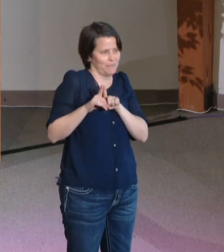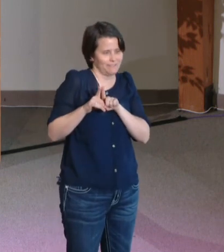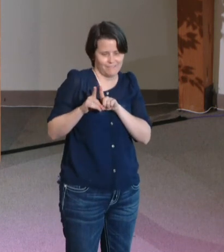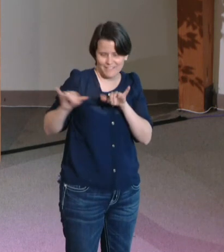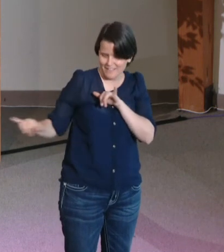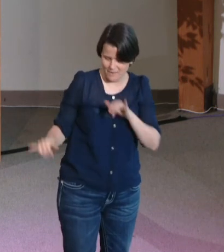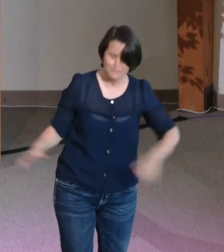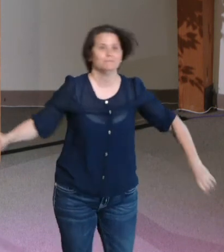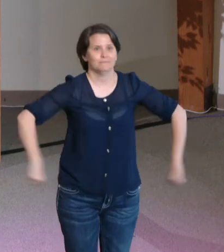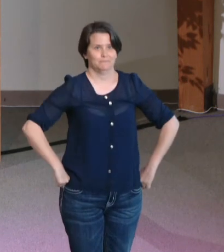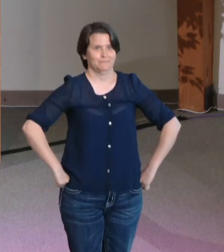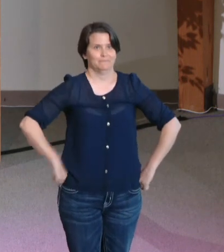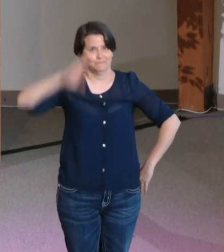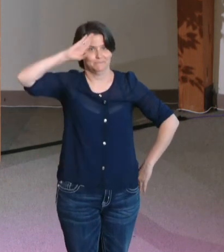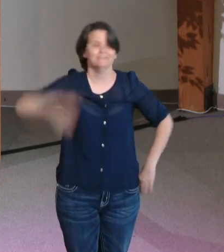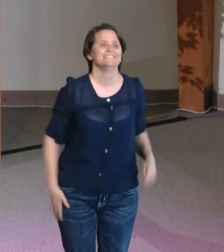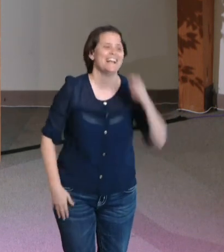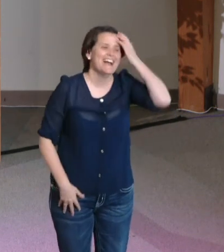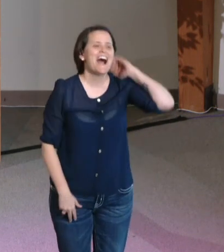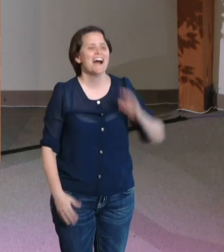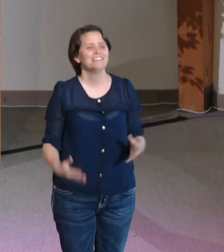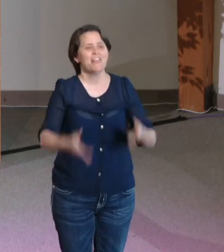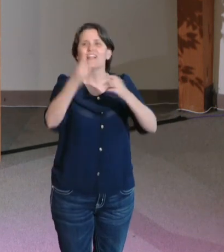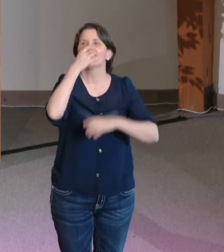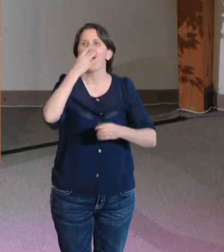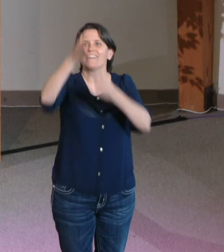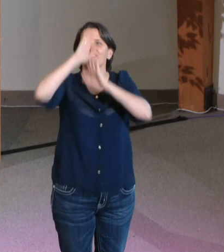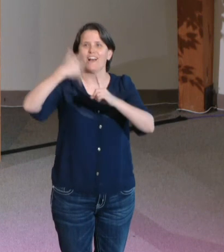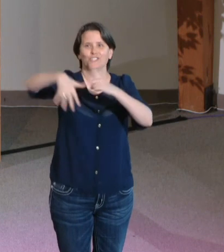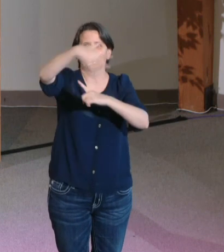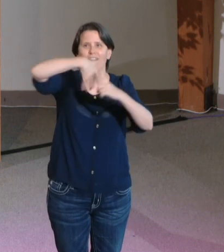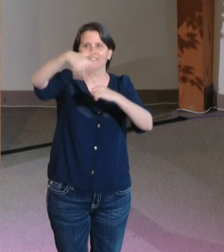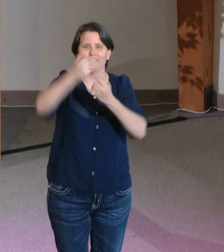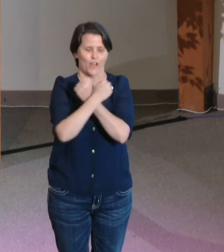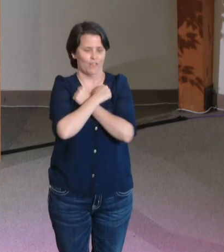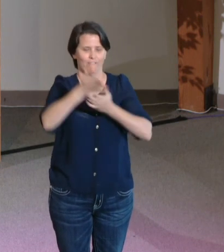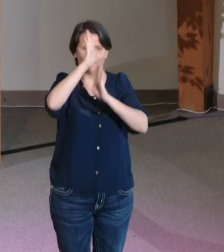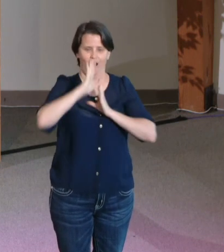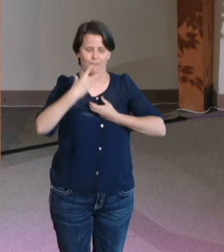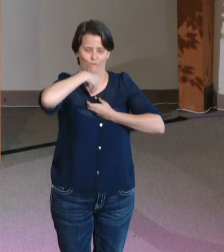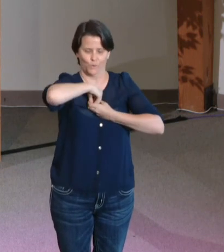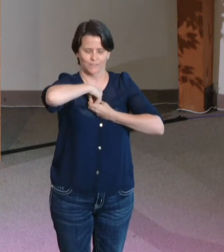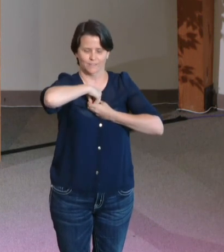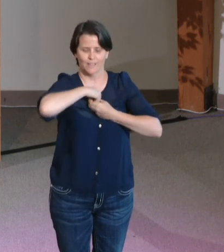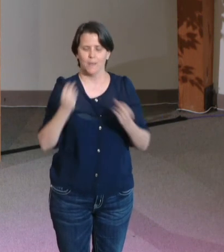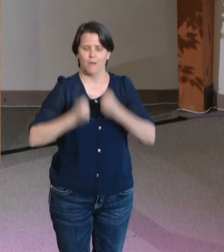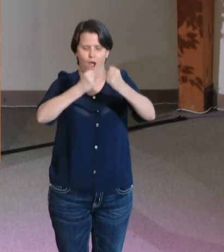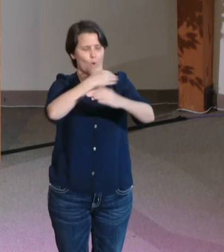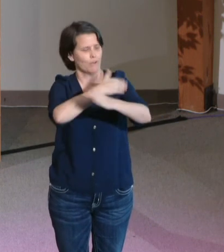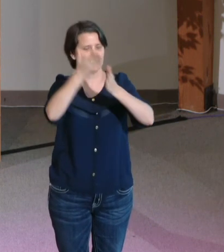Roll with it. Okay. The light of God surrounds us. The love of God enfolds us. The power of